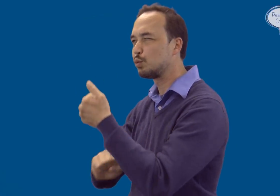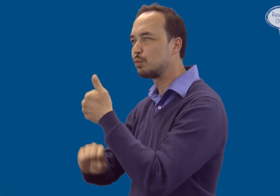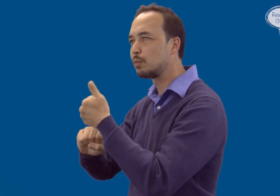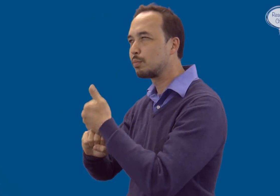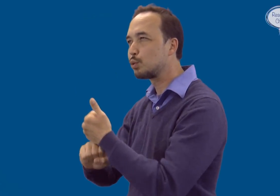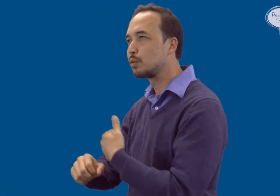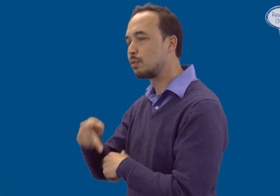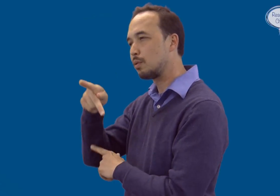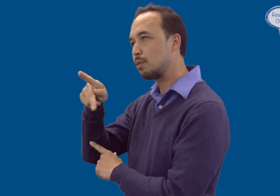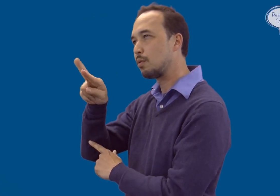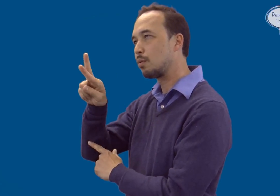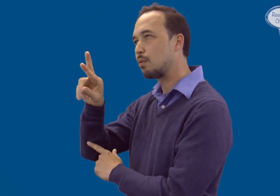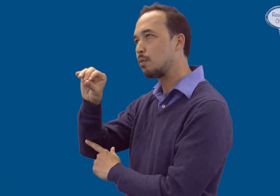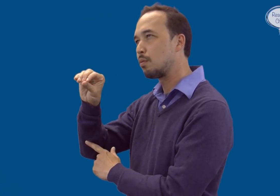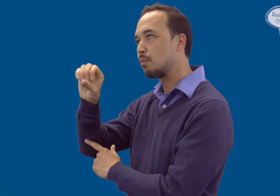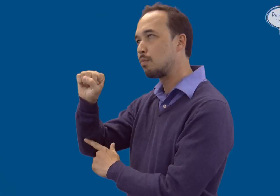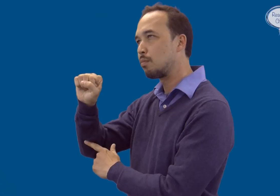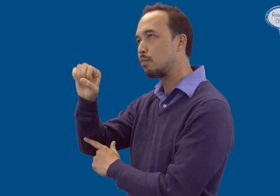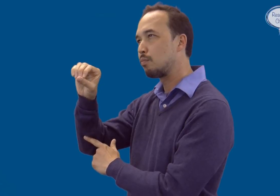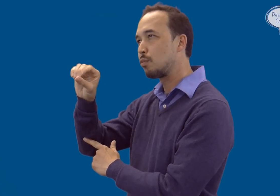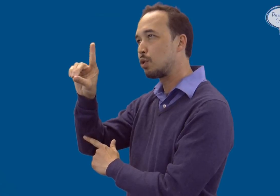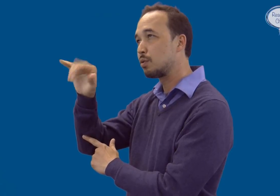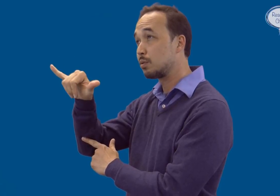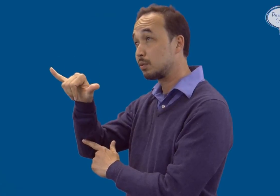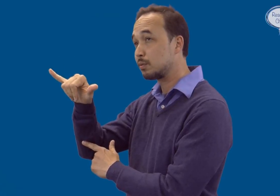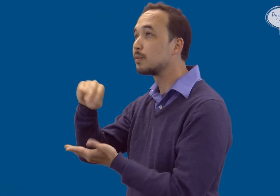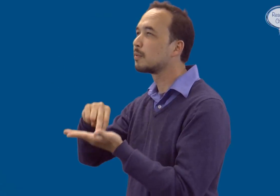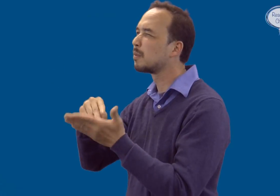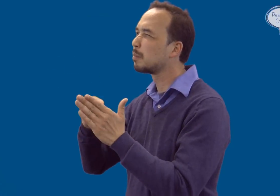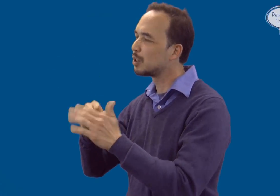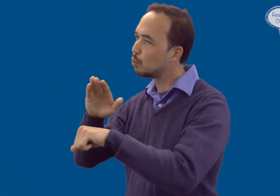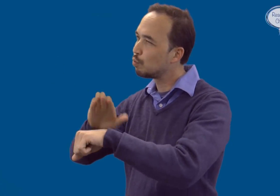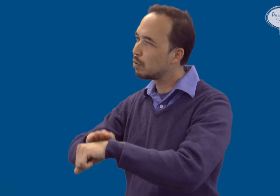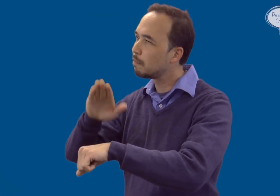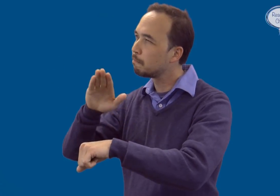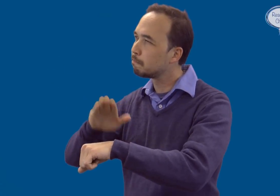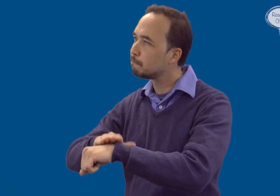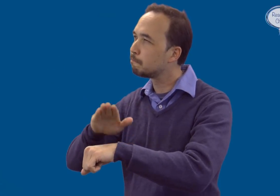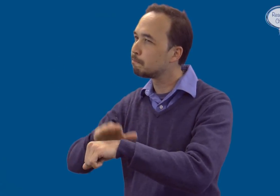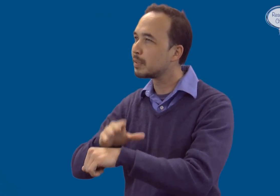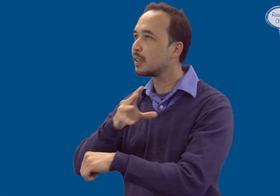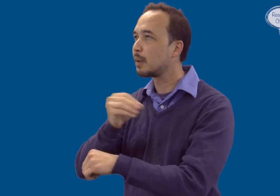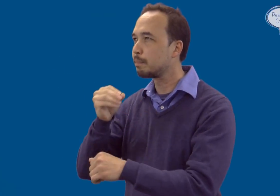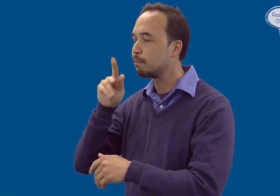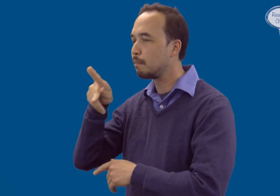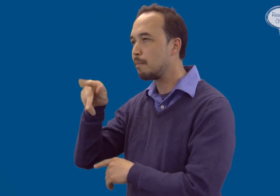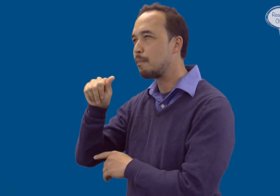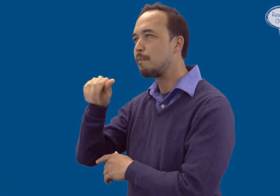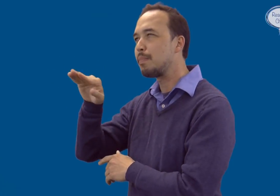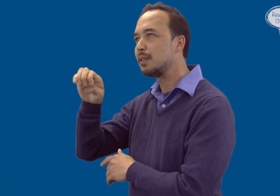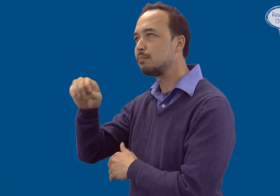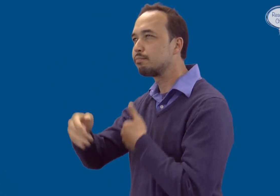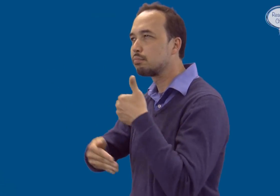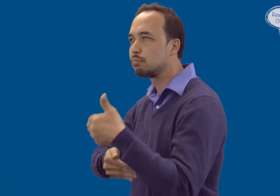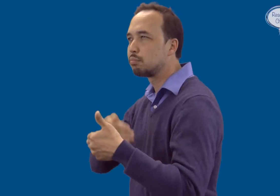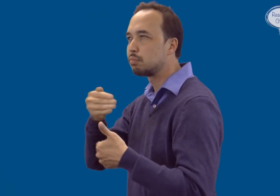example, gesture helps to support prosody. Prosody is the rhythm, the